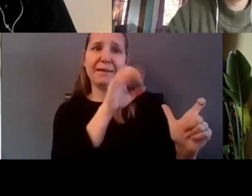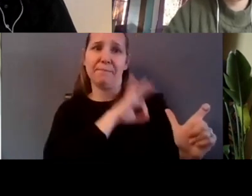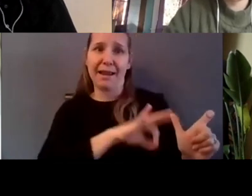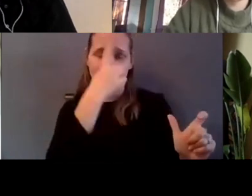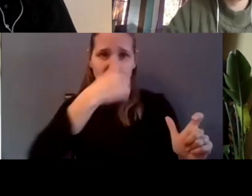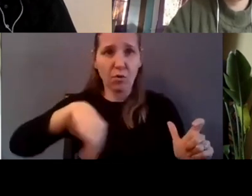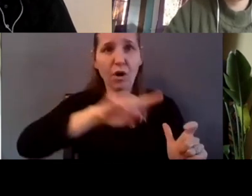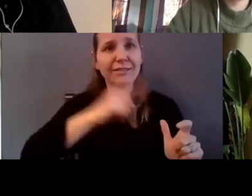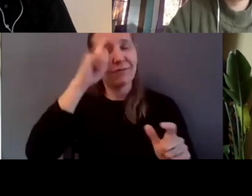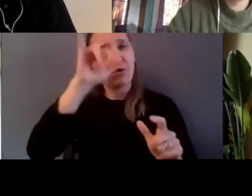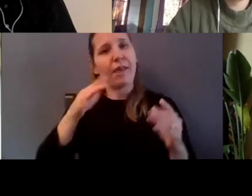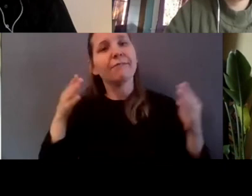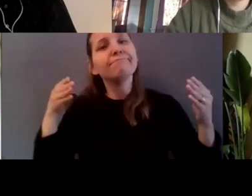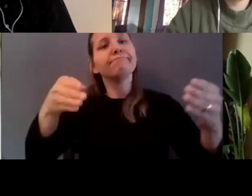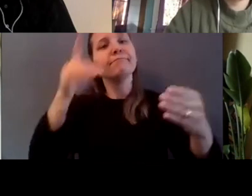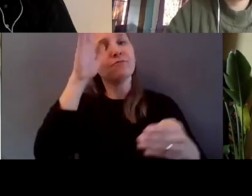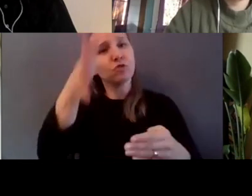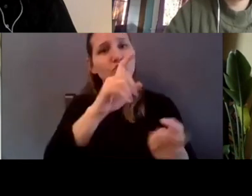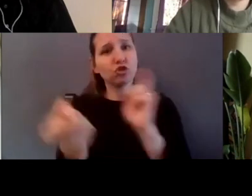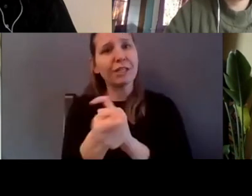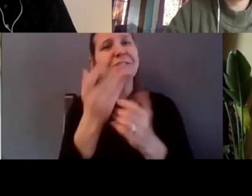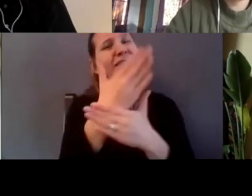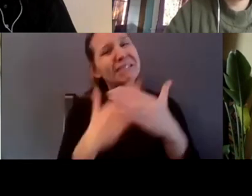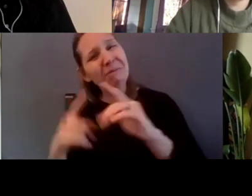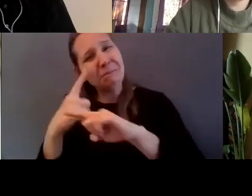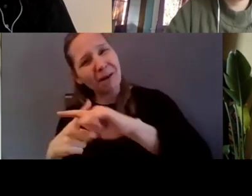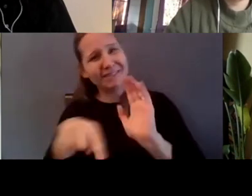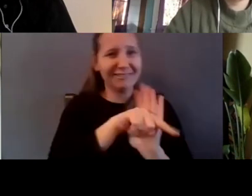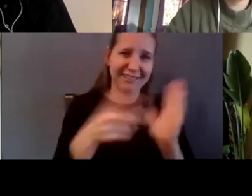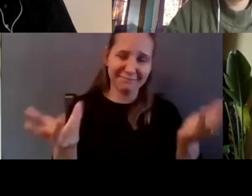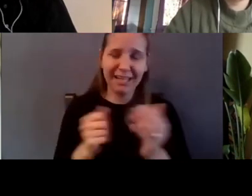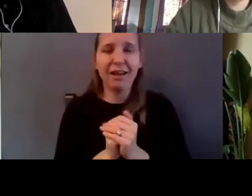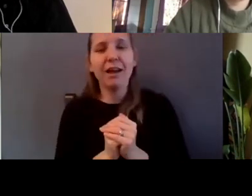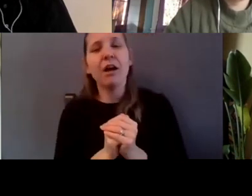driving change, good and bad. And they also,